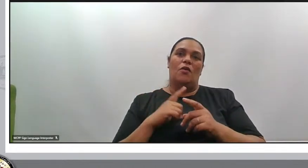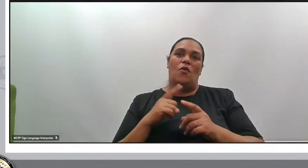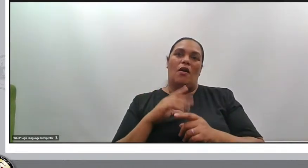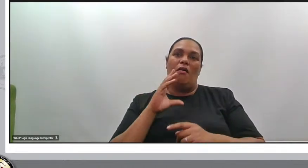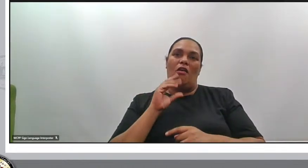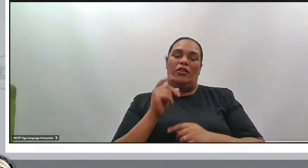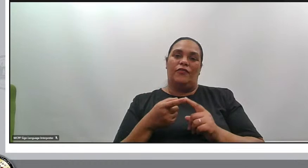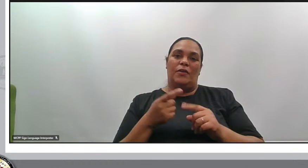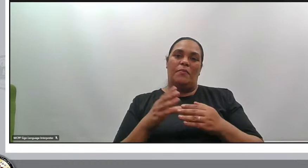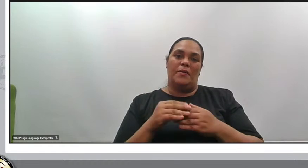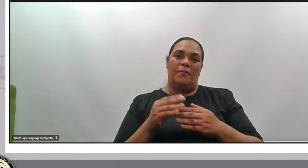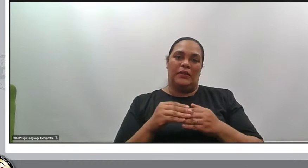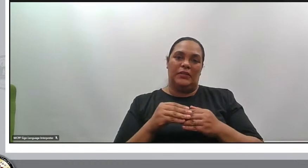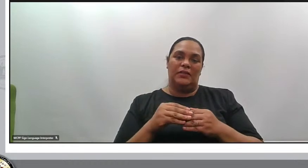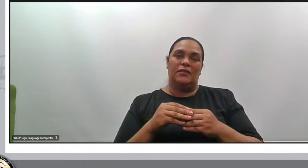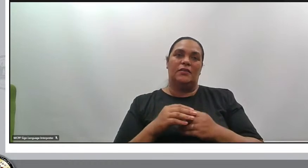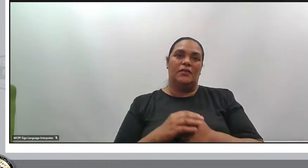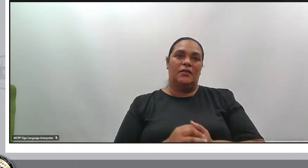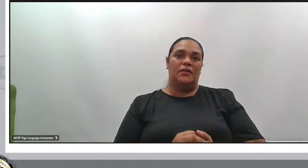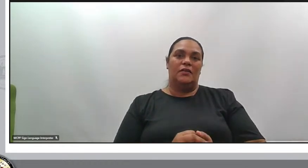members.